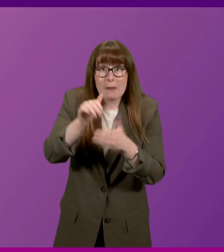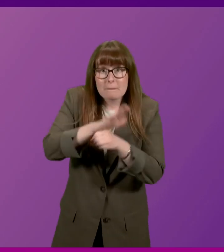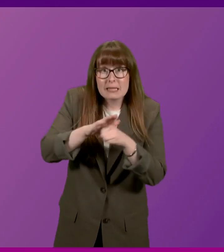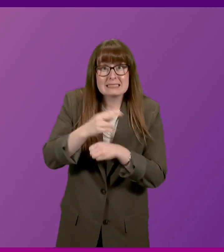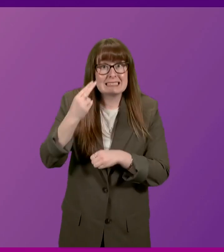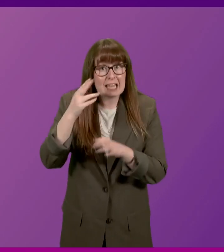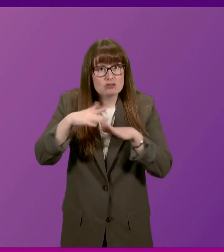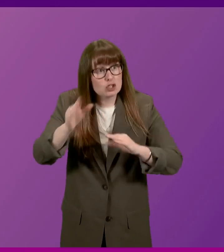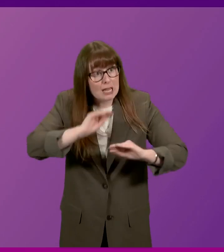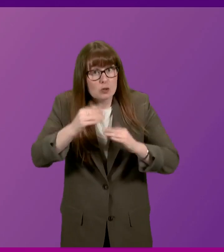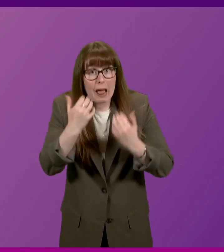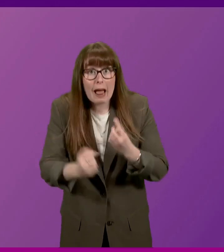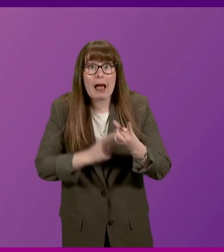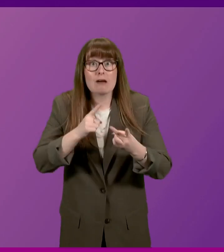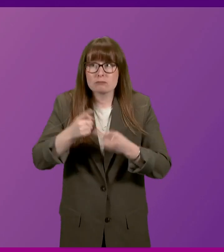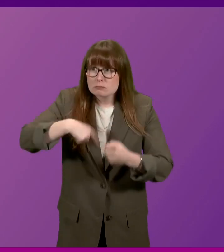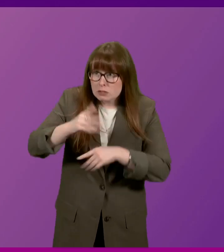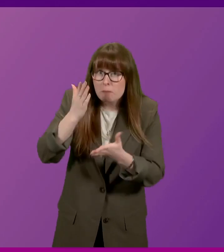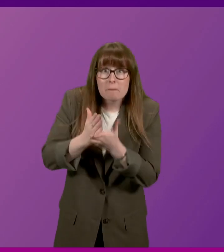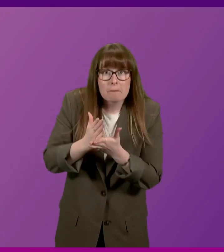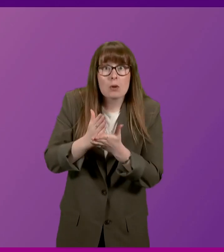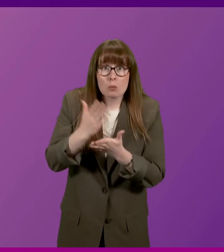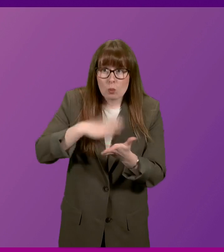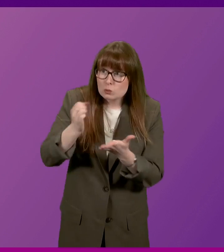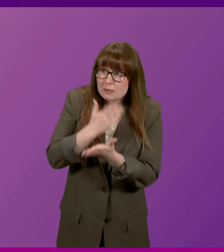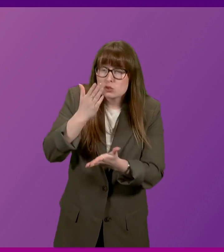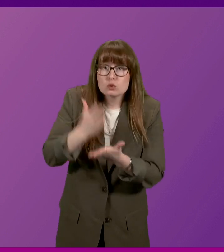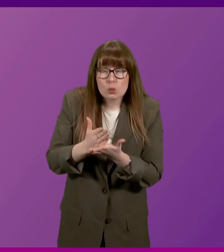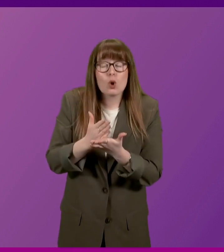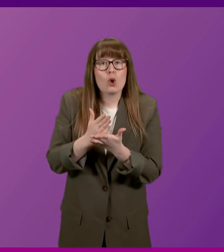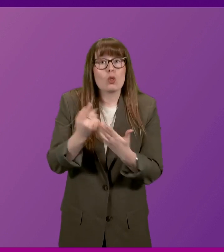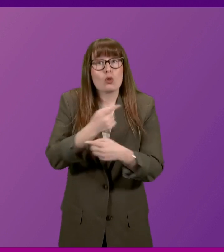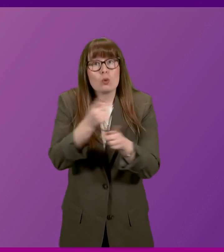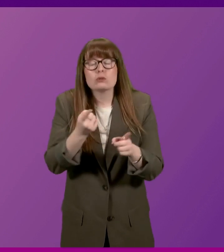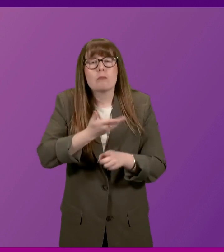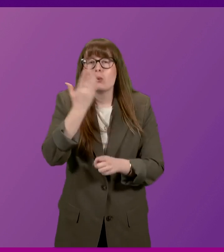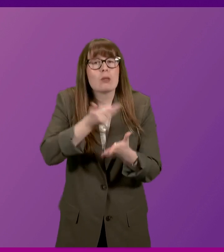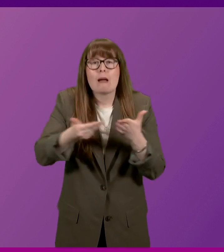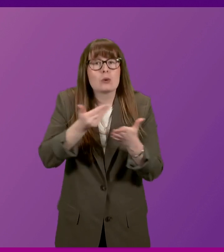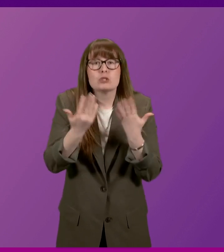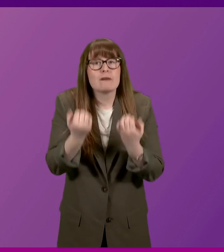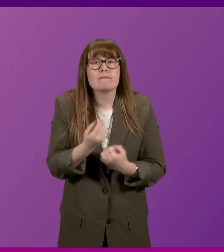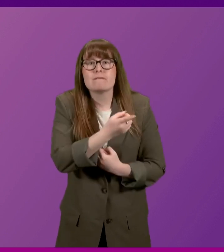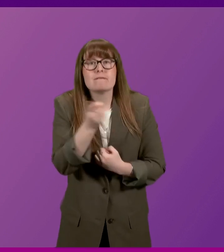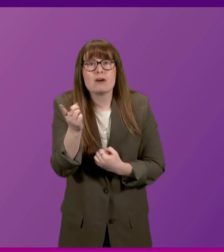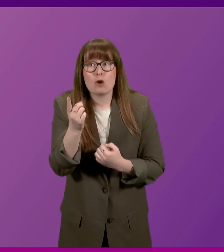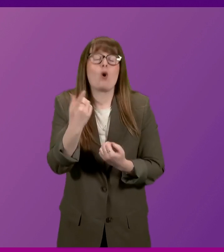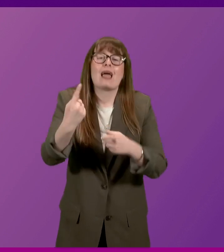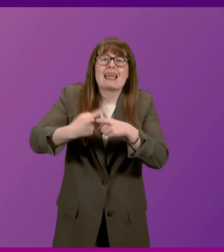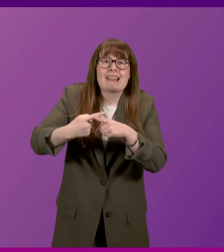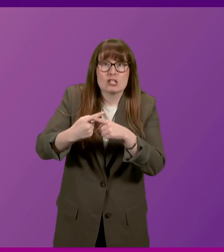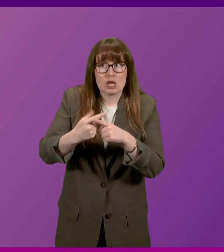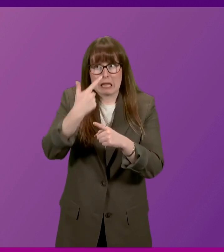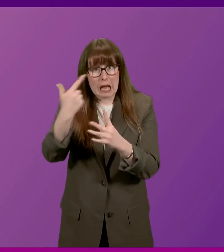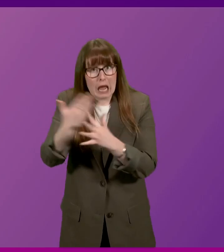being educated? Are we sure that we are making sure that those without a language, the English language